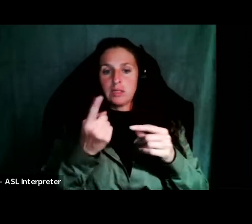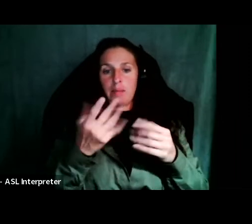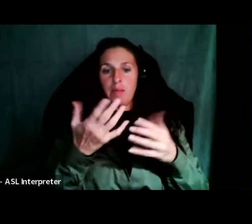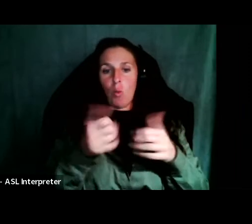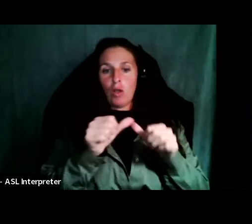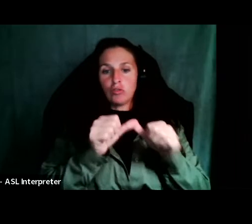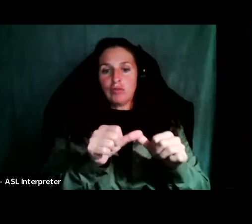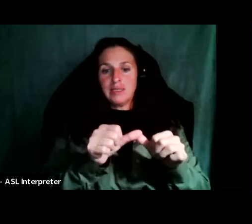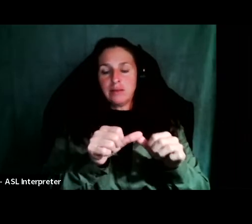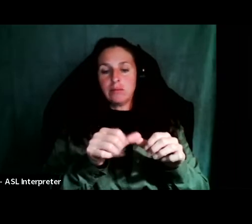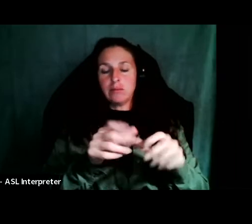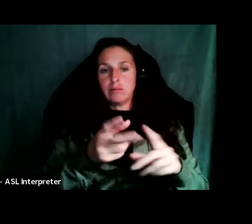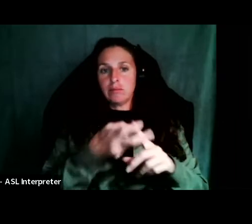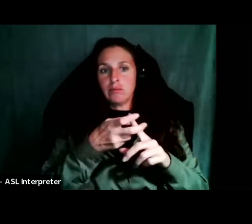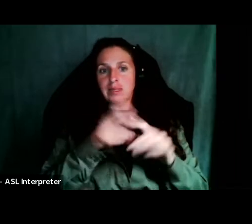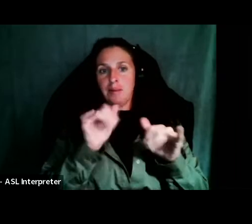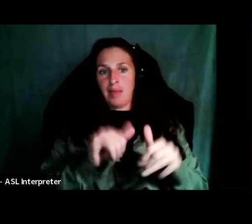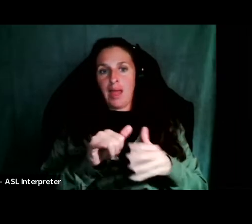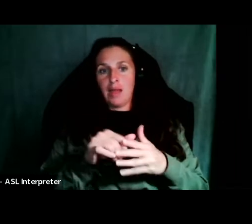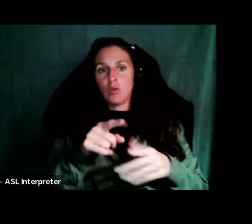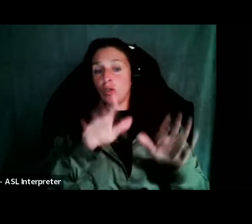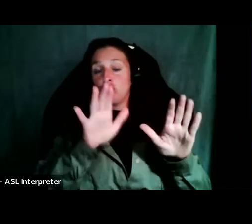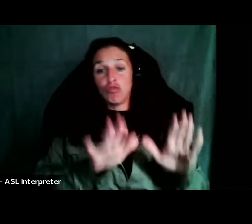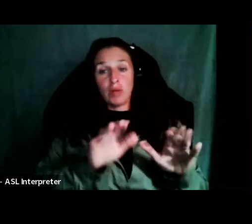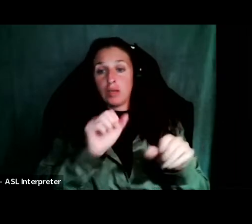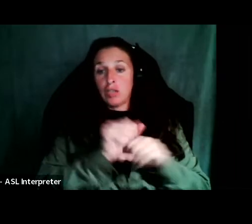job of saying, okay, this is what we don't